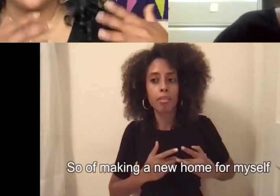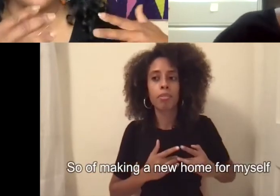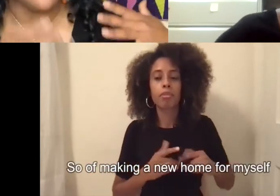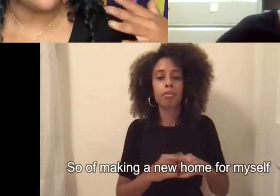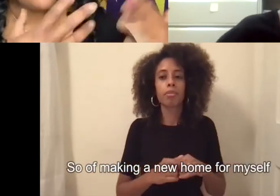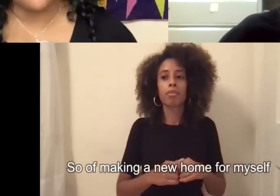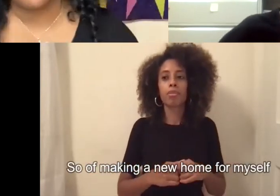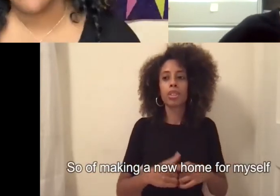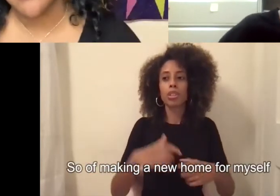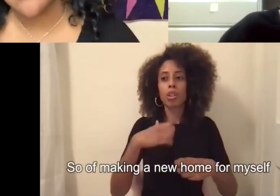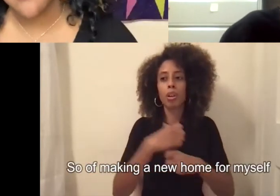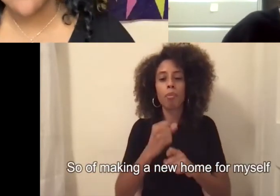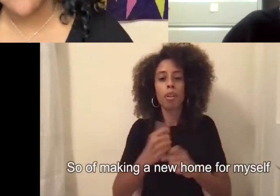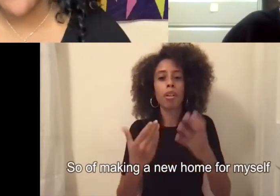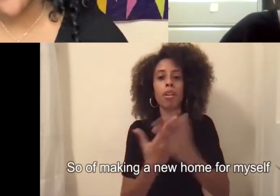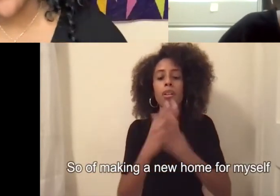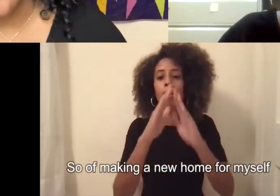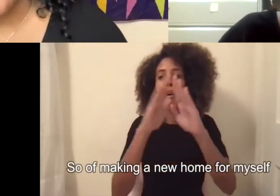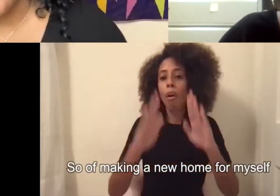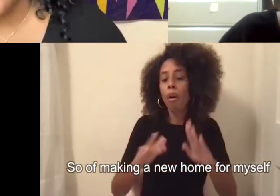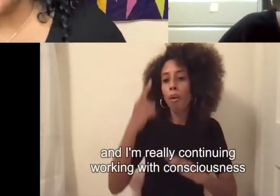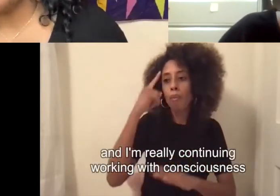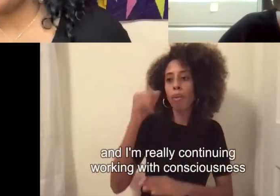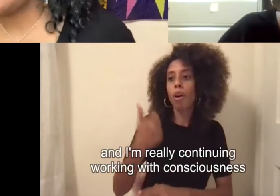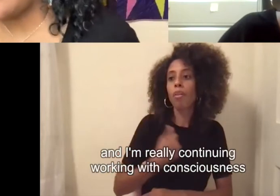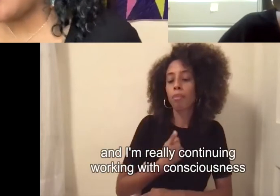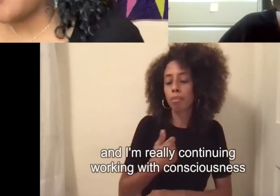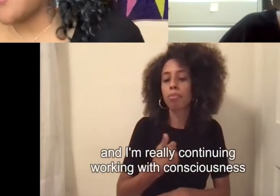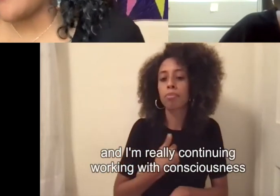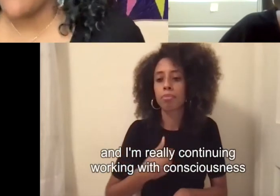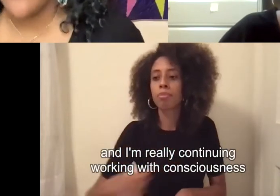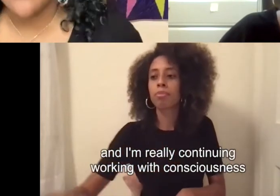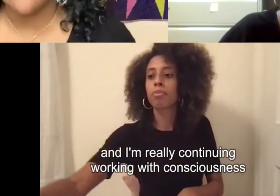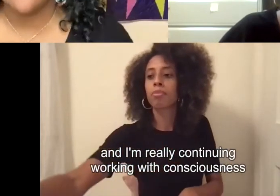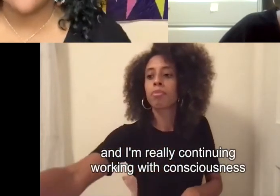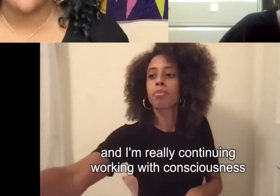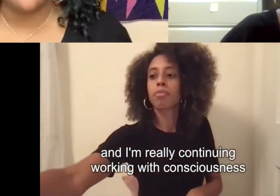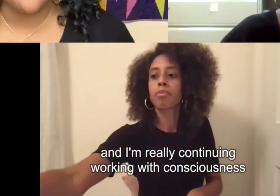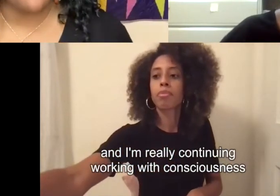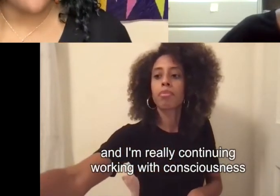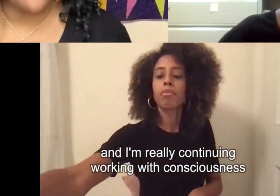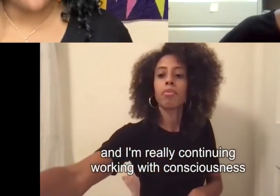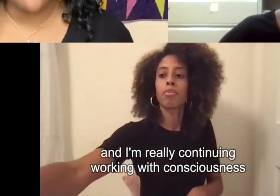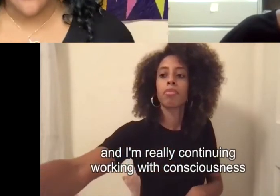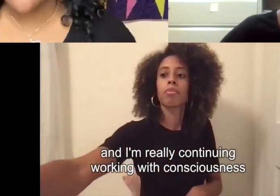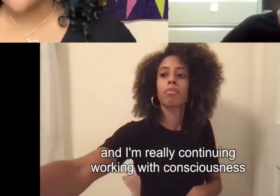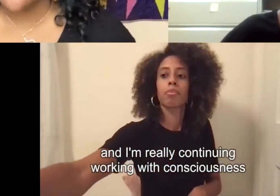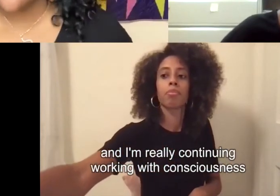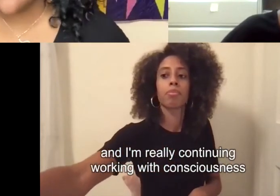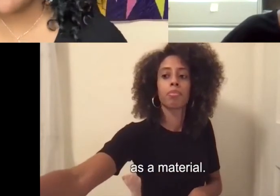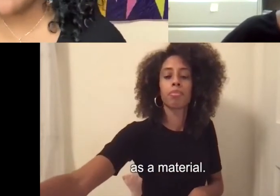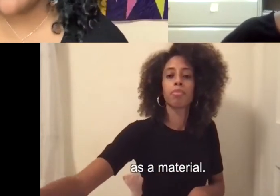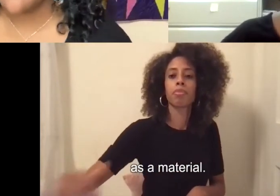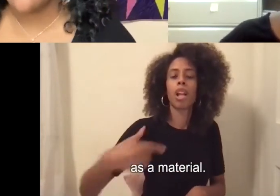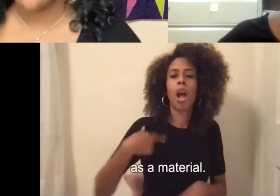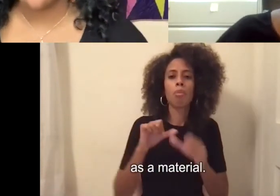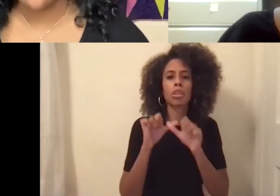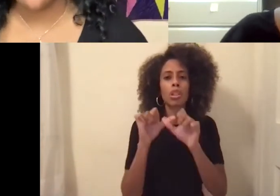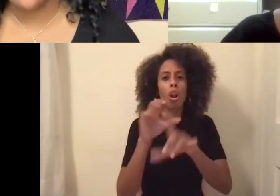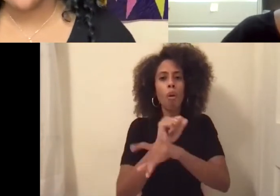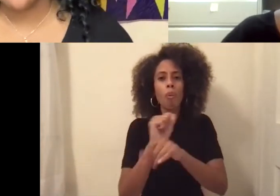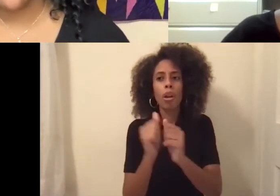of making a new home for myself. And I'm really continuing working with consciousness as a